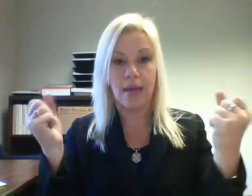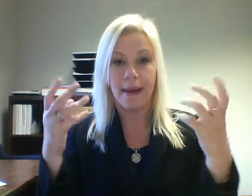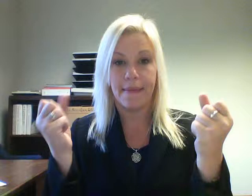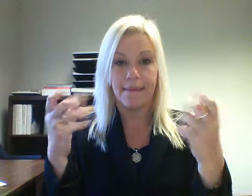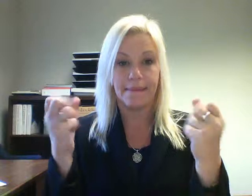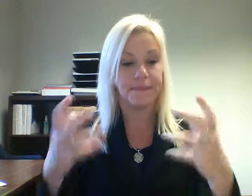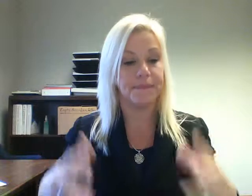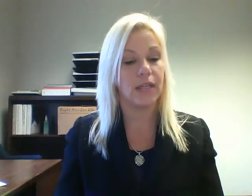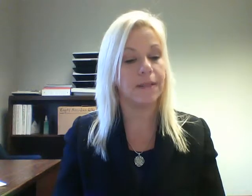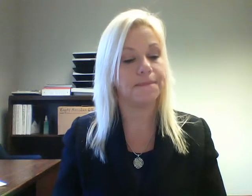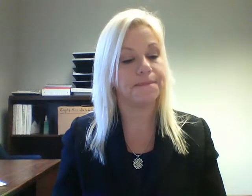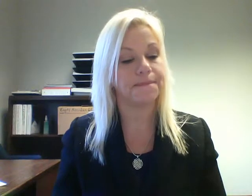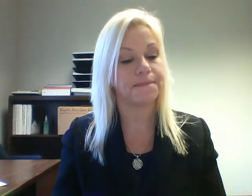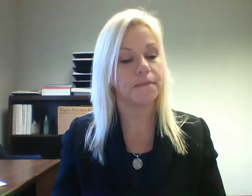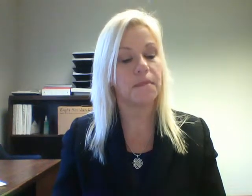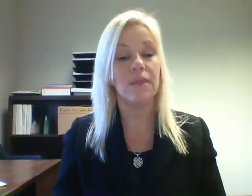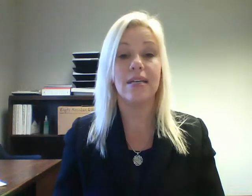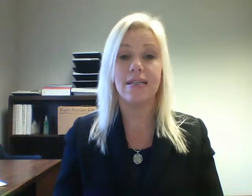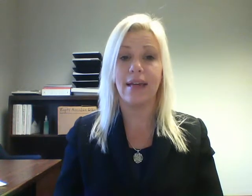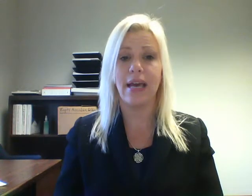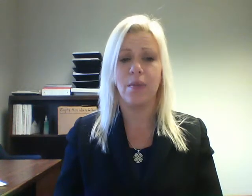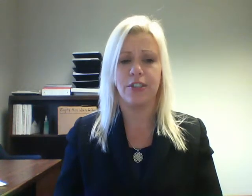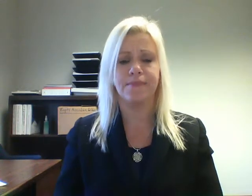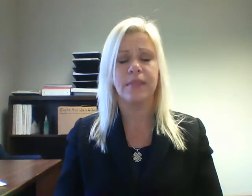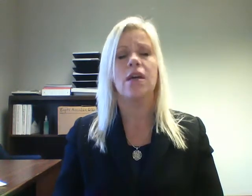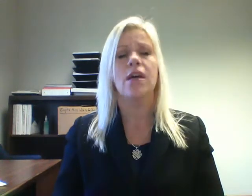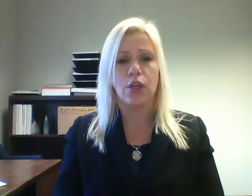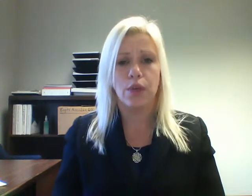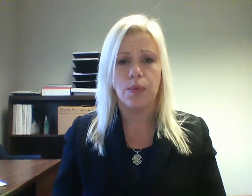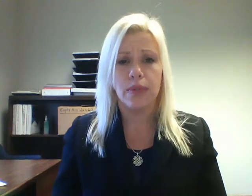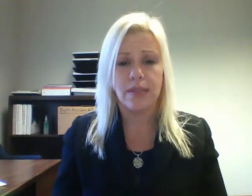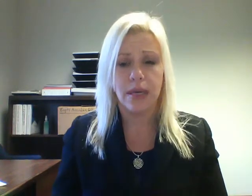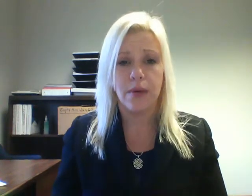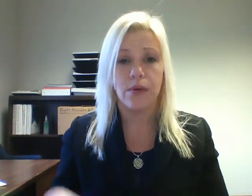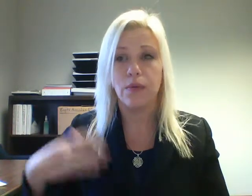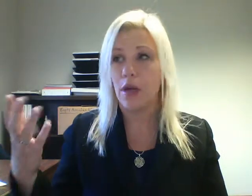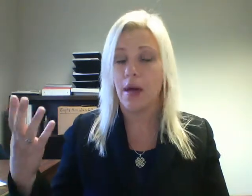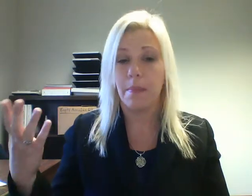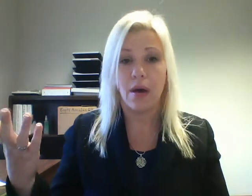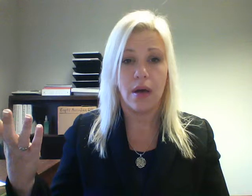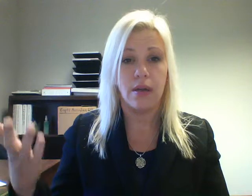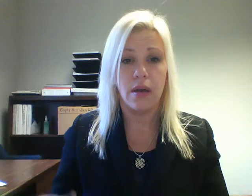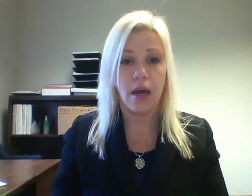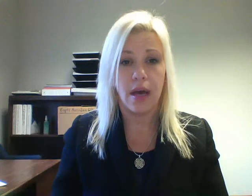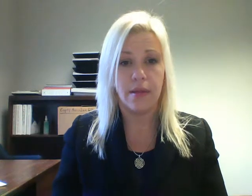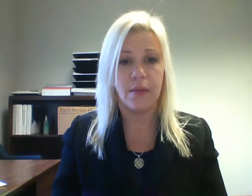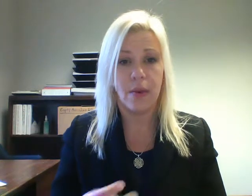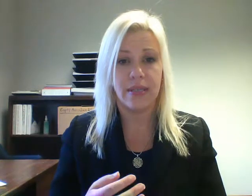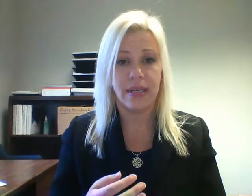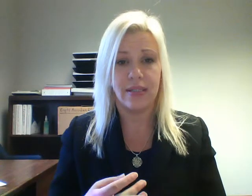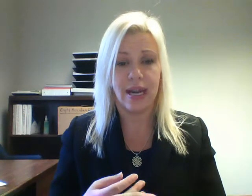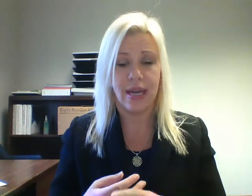Sign. Okay. Sign language. You will see when you look up on the websites that I gave